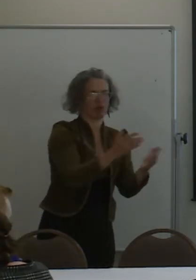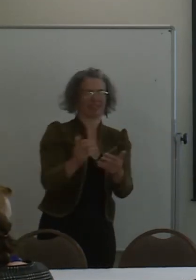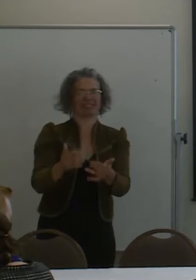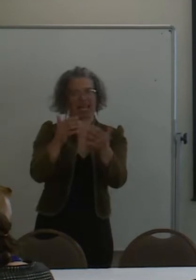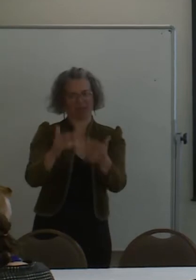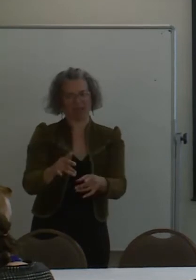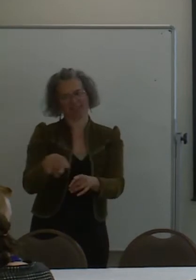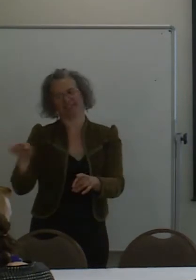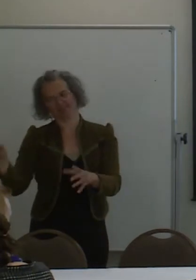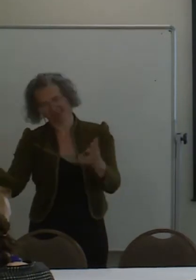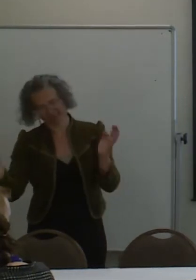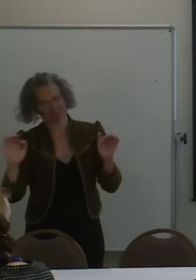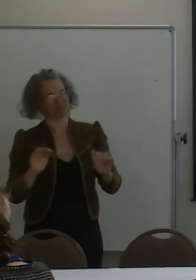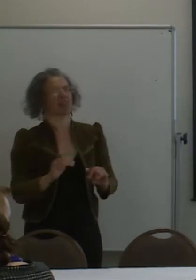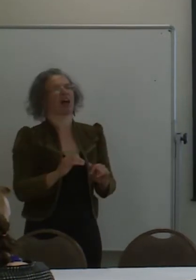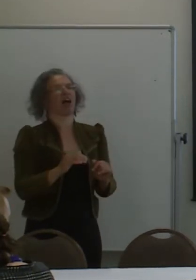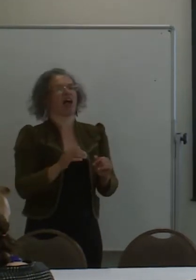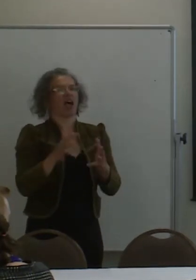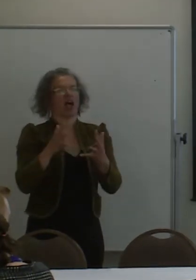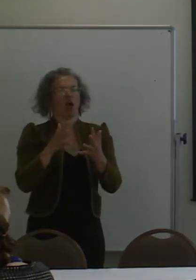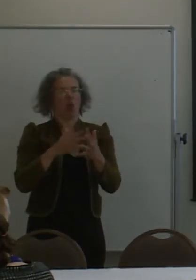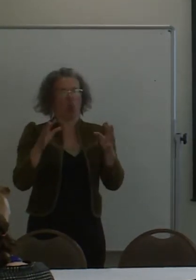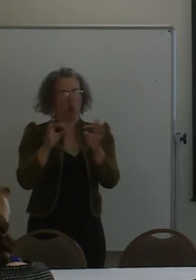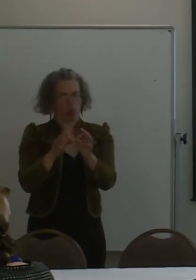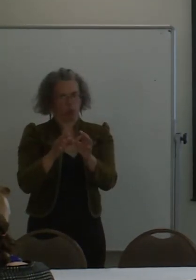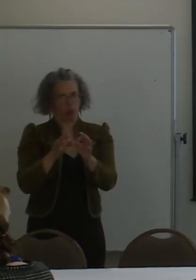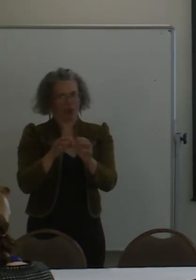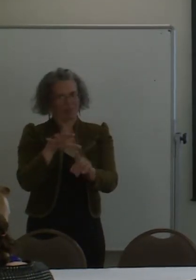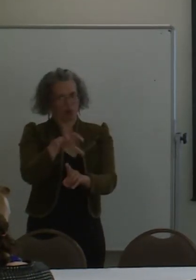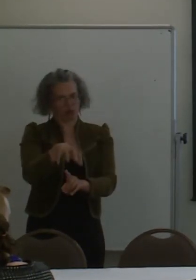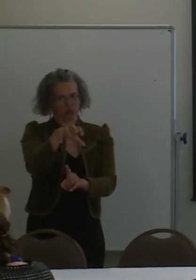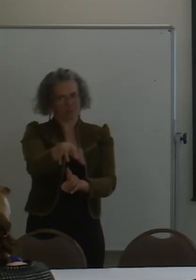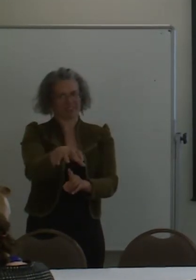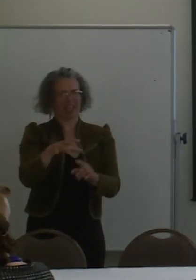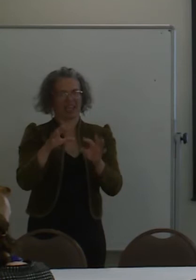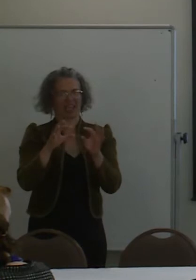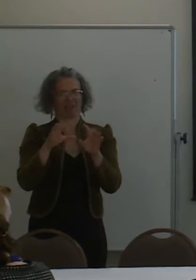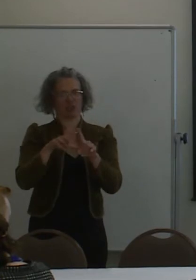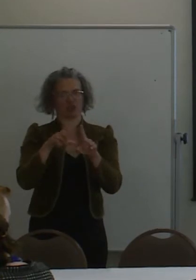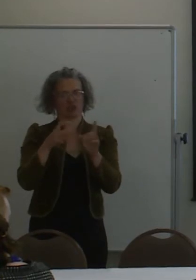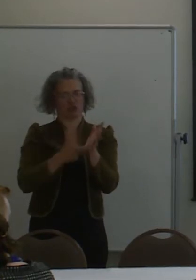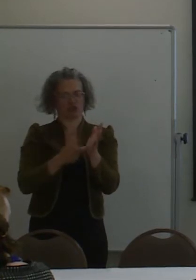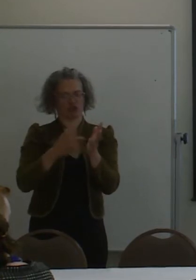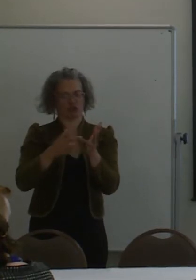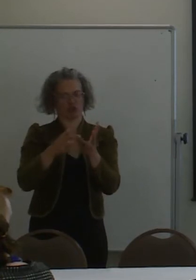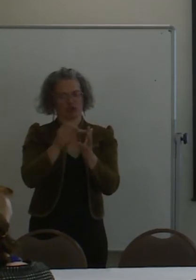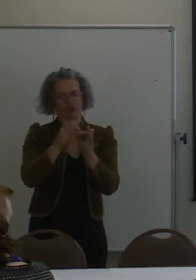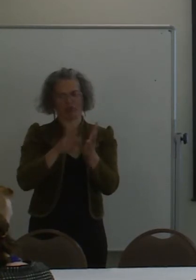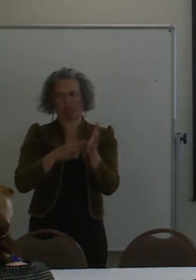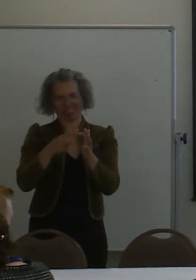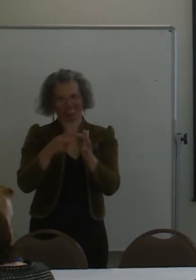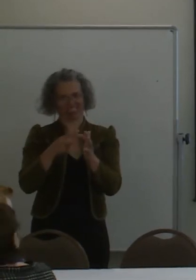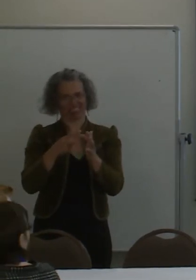et cetera. We've got our web folks, our UX, and they manage our Drupal website, and in the middle, community